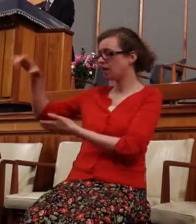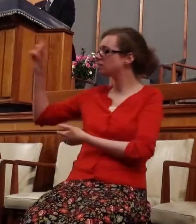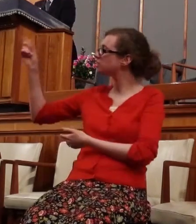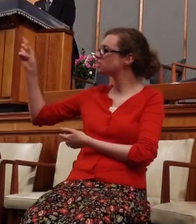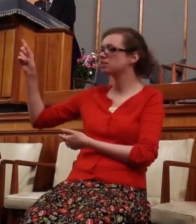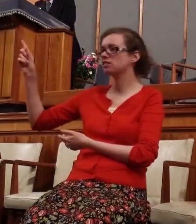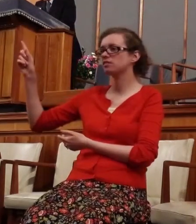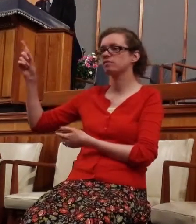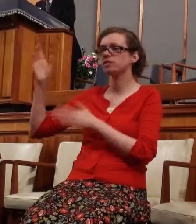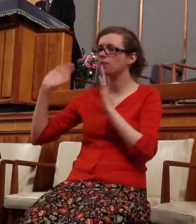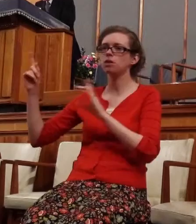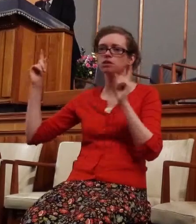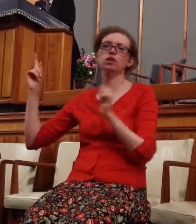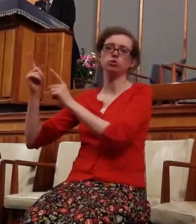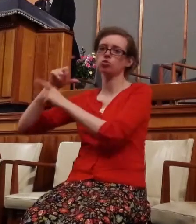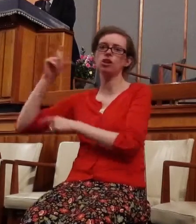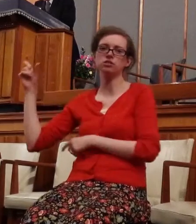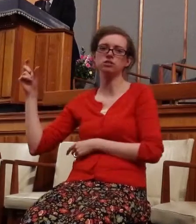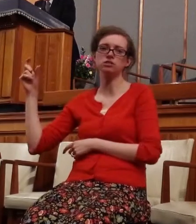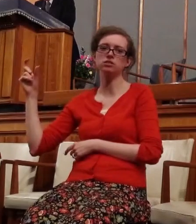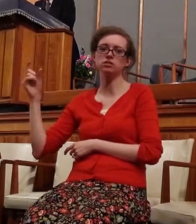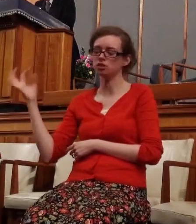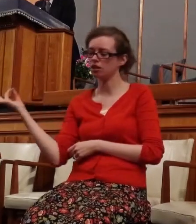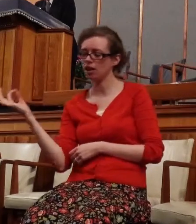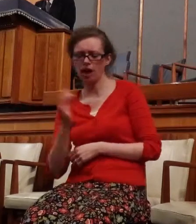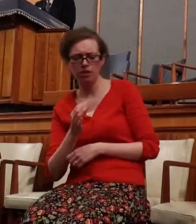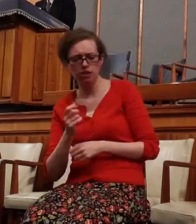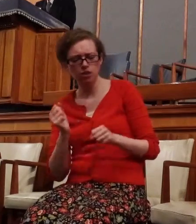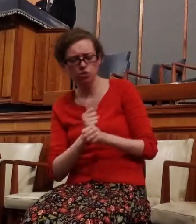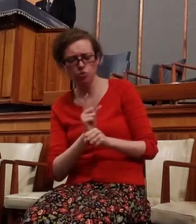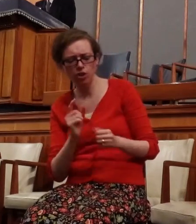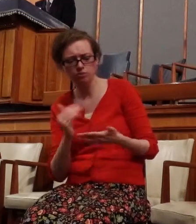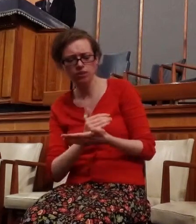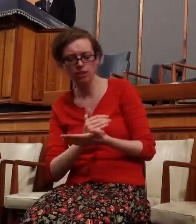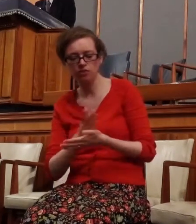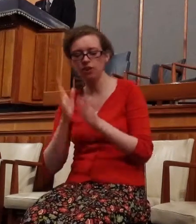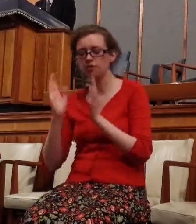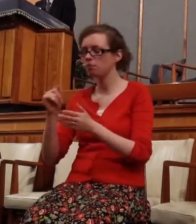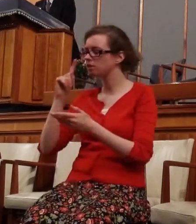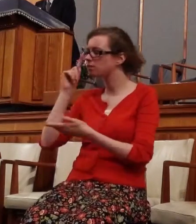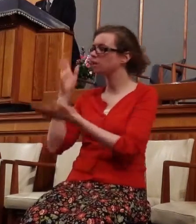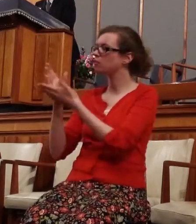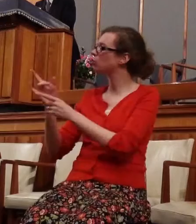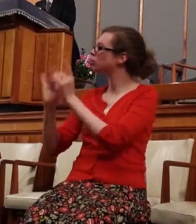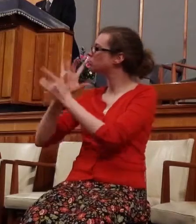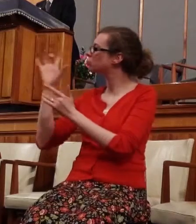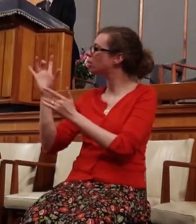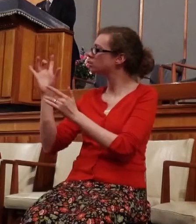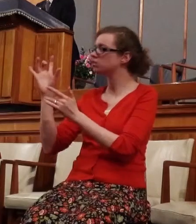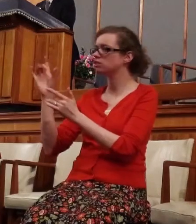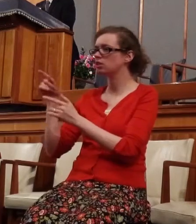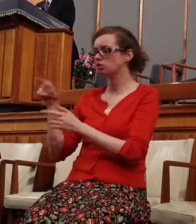tonight. What must I do to be saved? Believe on the Lord Jesus Christ, and